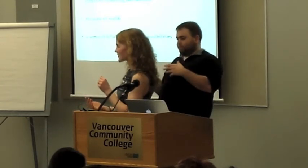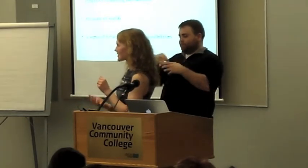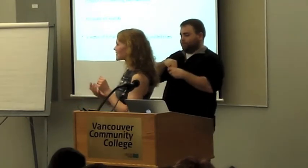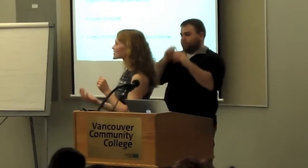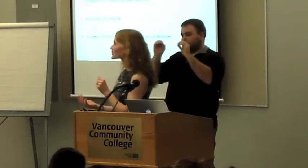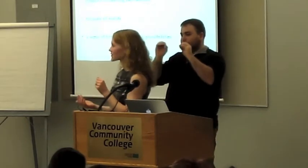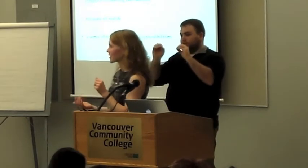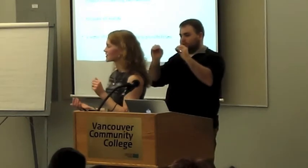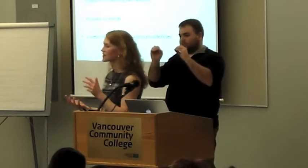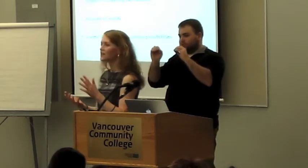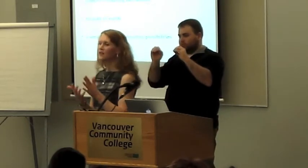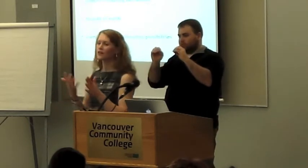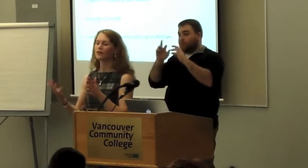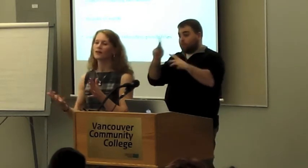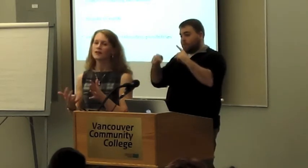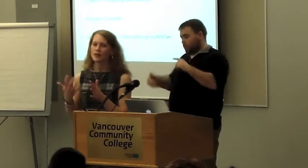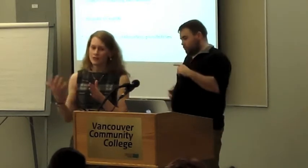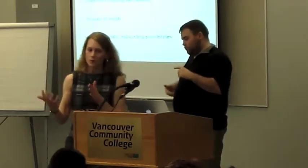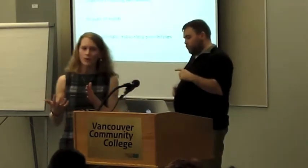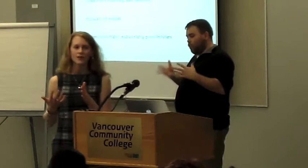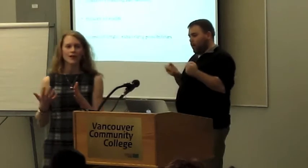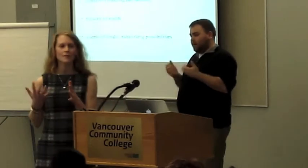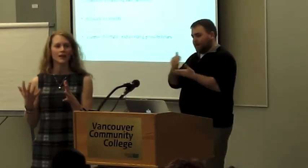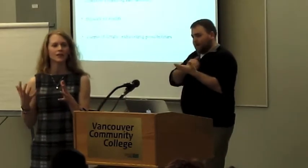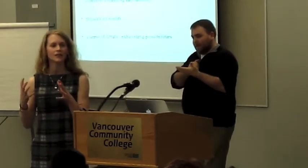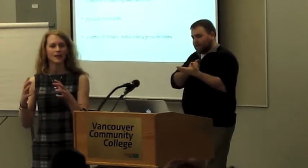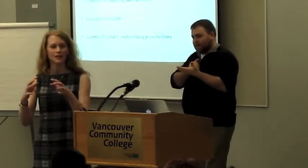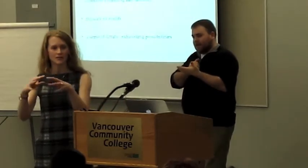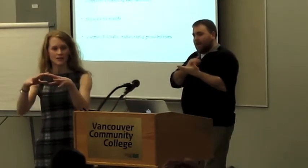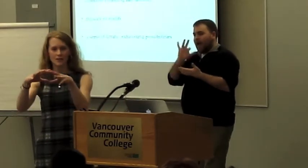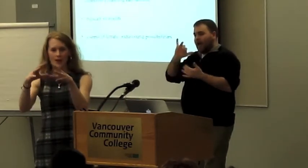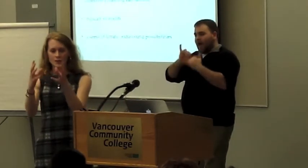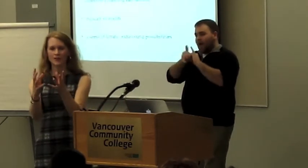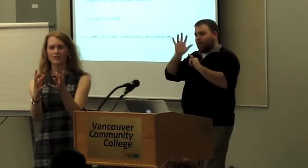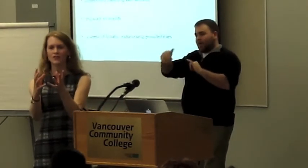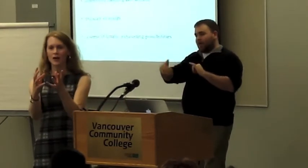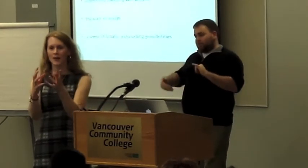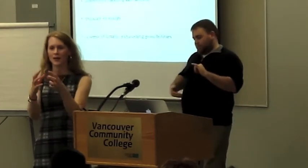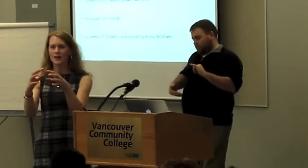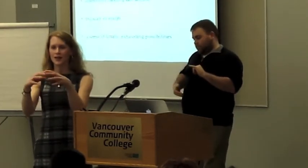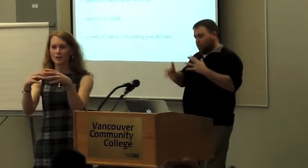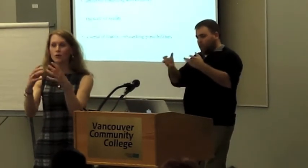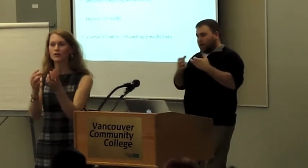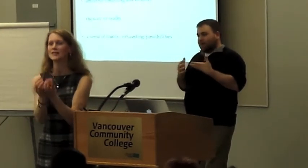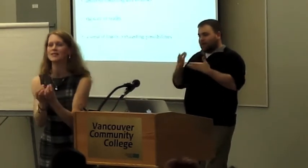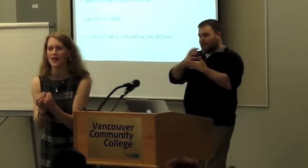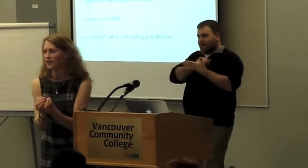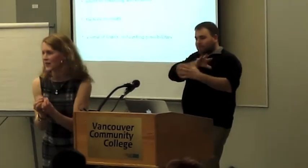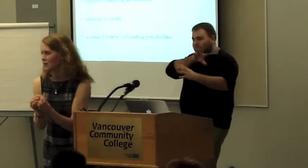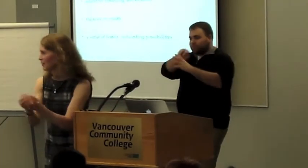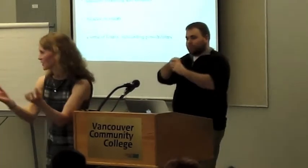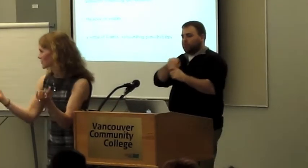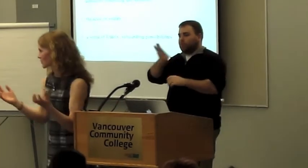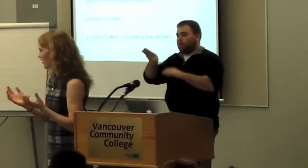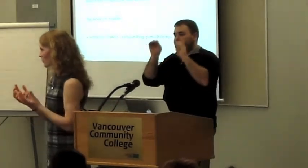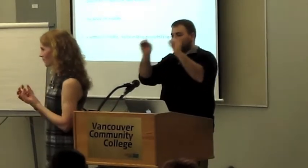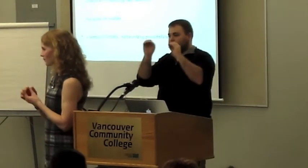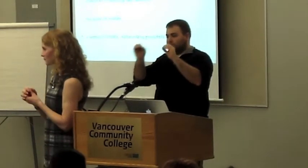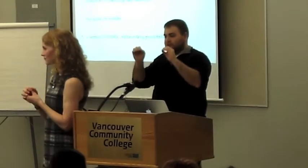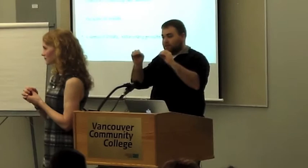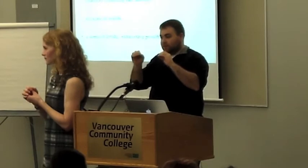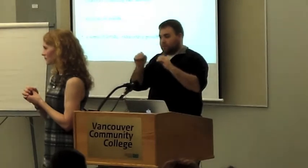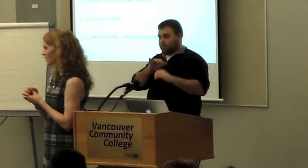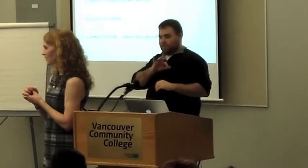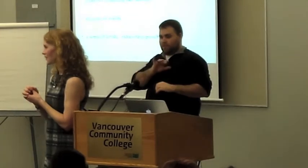collecting things, and in this sense, you're supporting them in learning some aspect of the topic in more detail than anybody else around